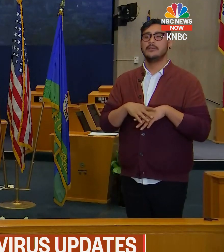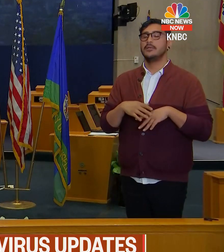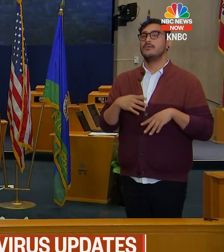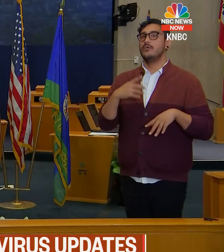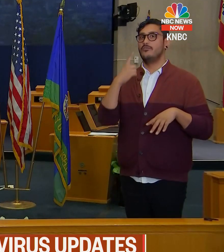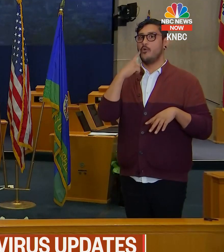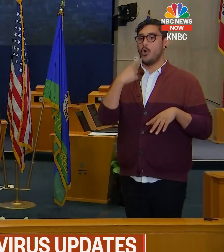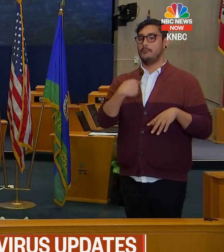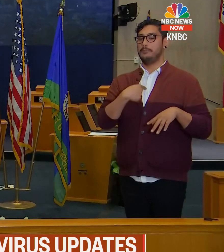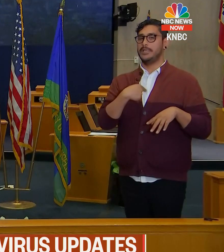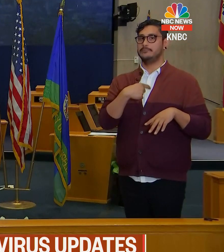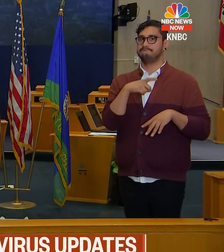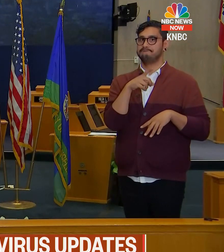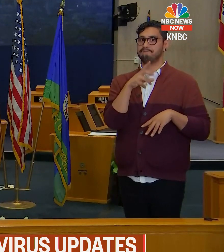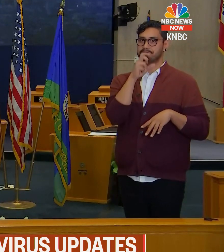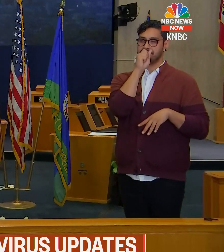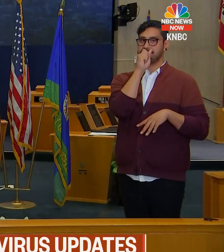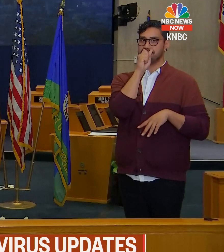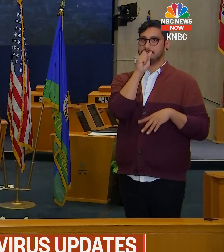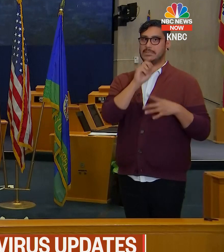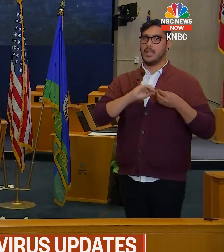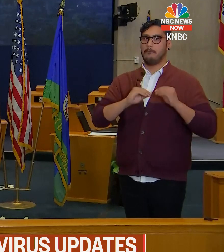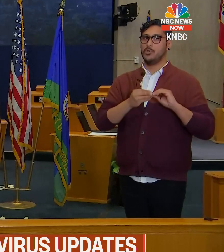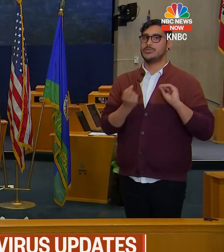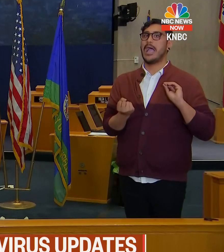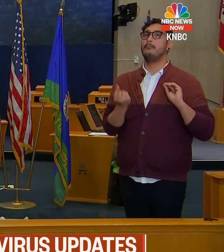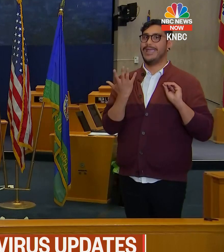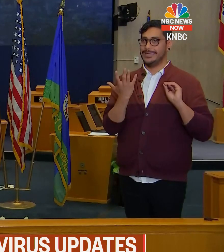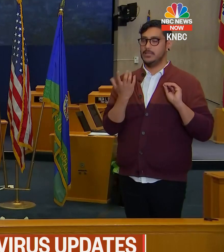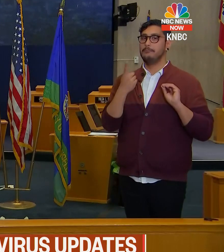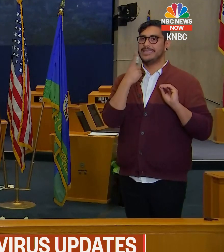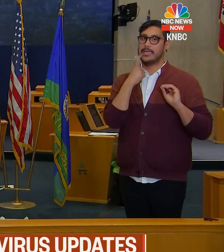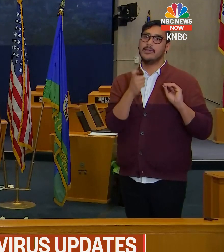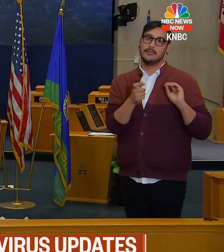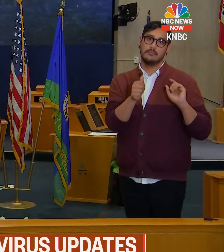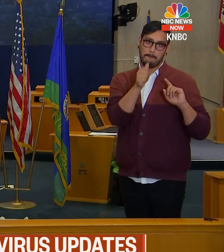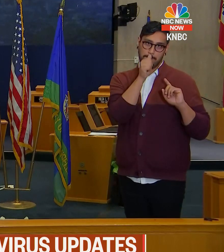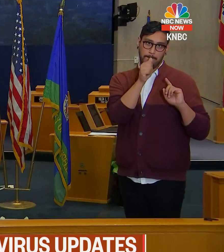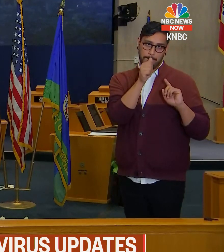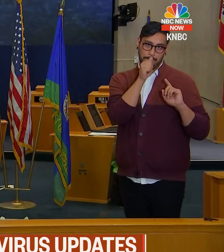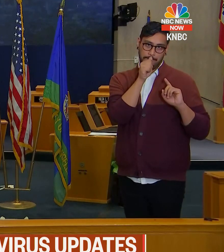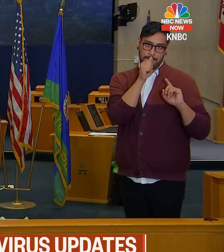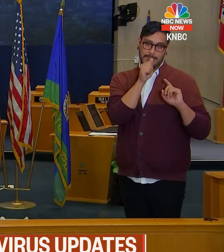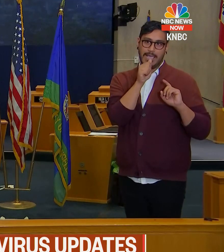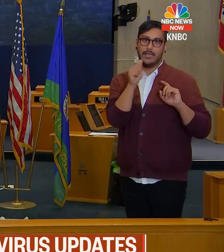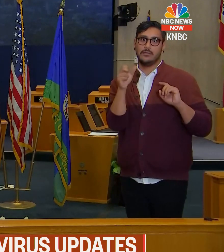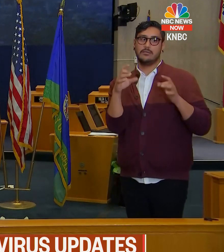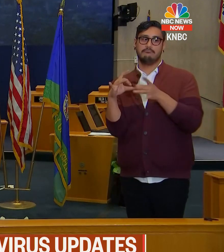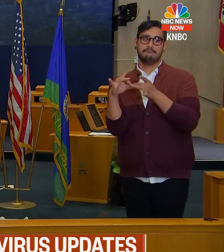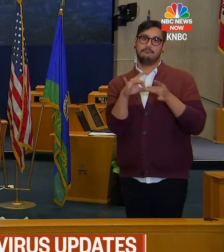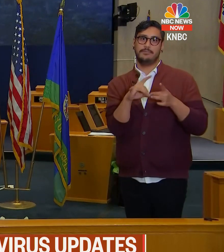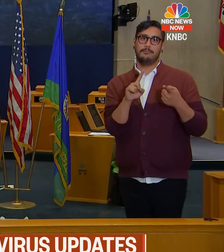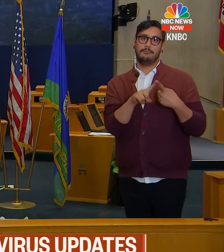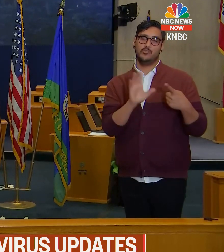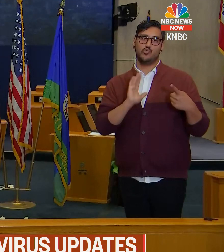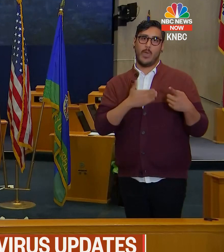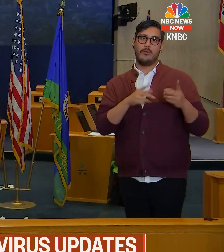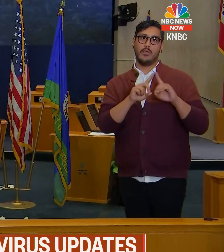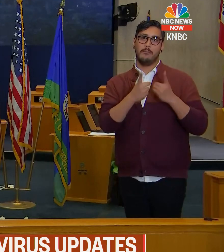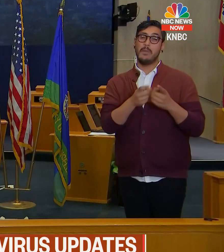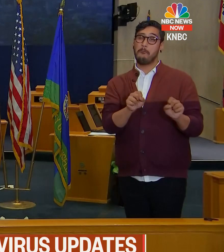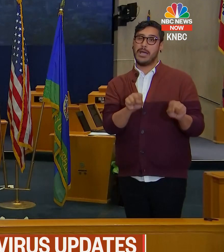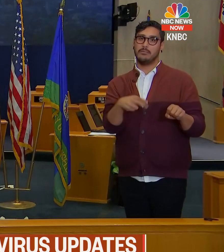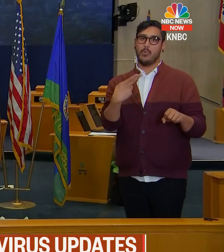not to release numbers due to confidentiality and connectivity back to our department and potential HIPAA